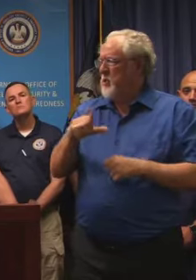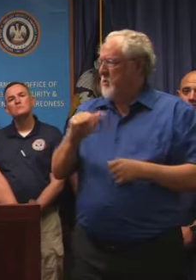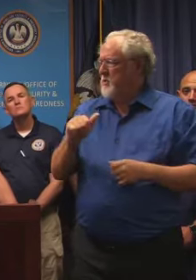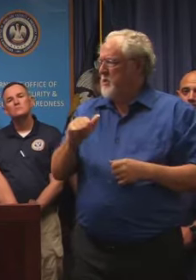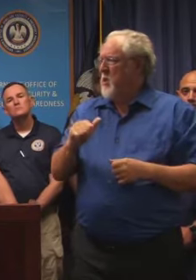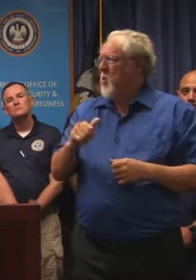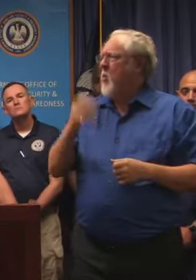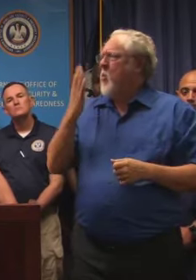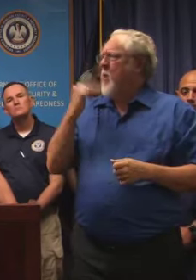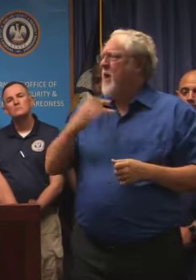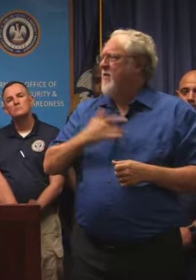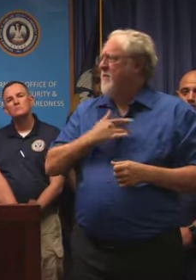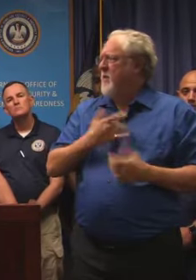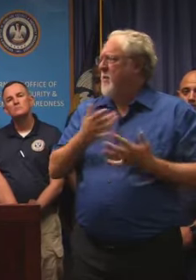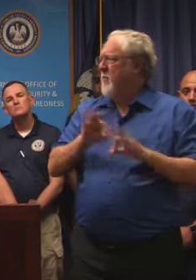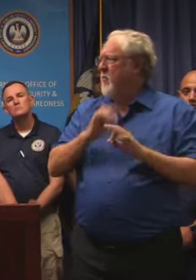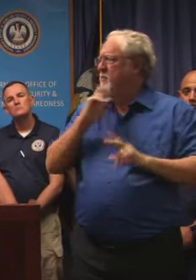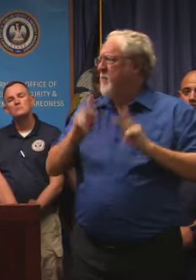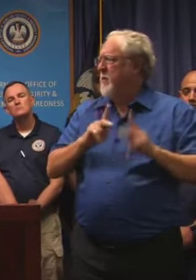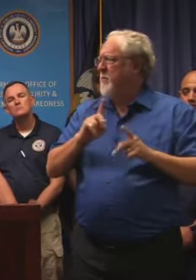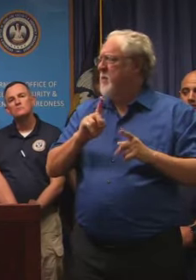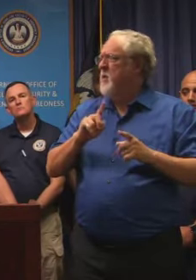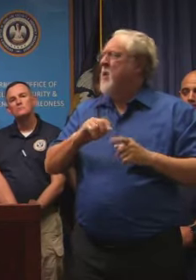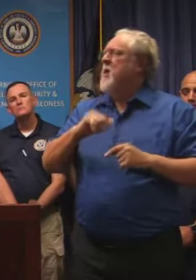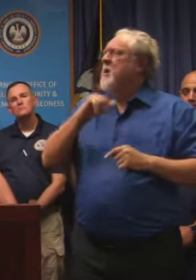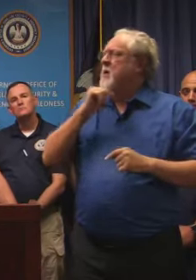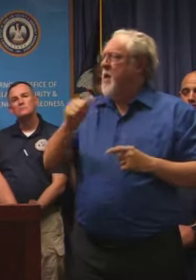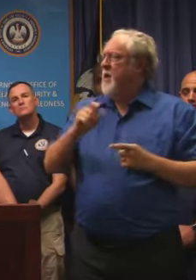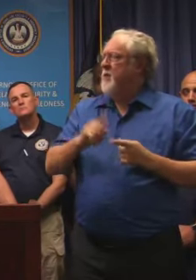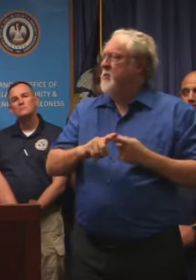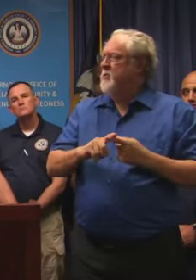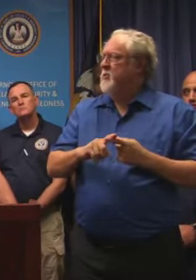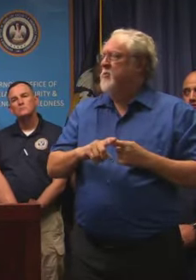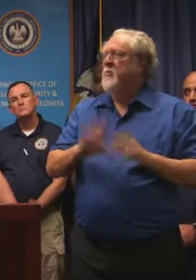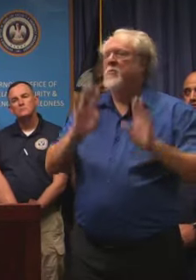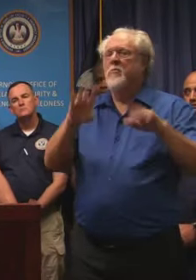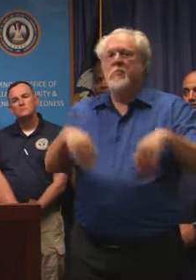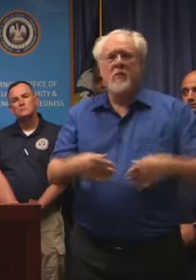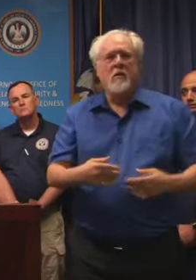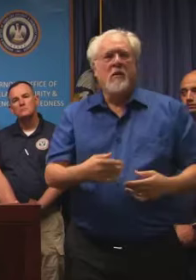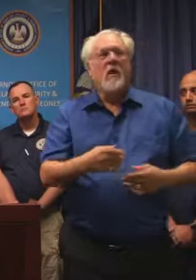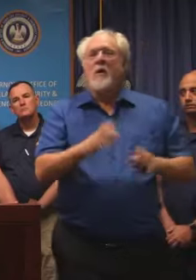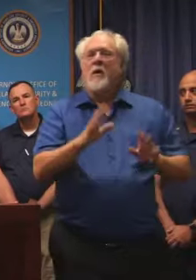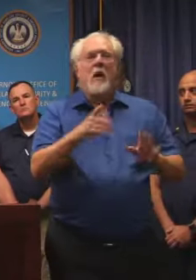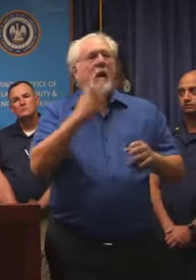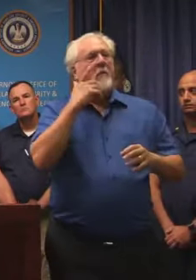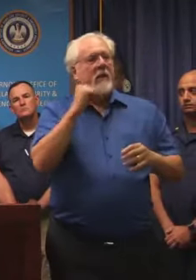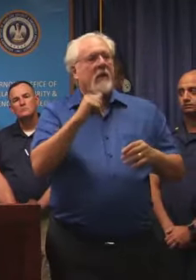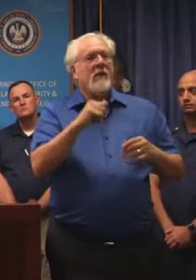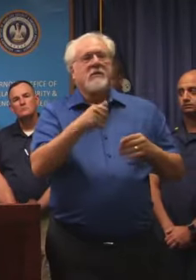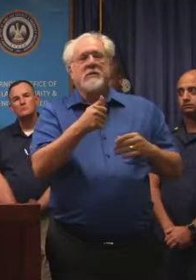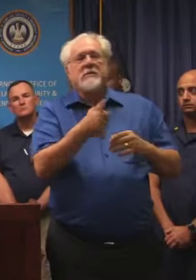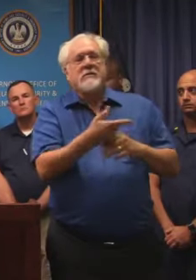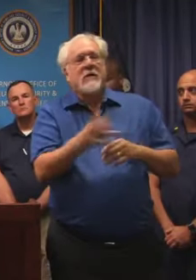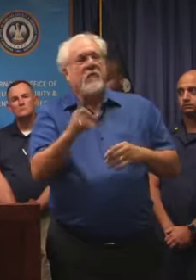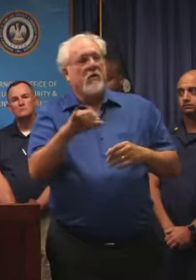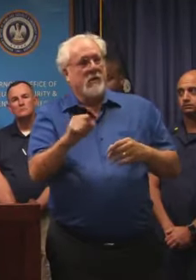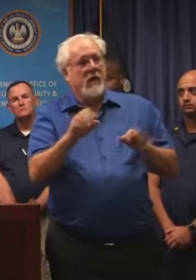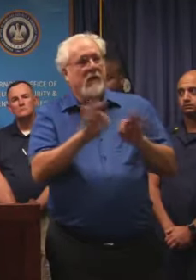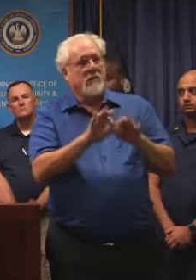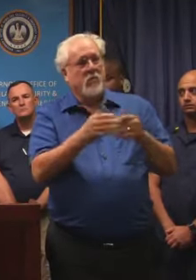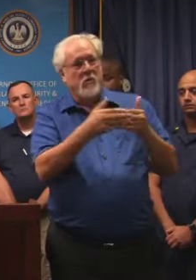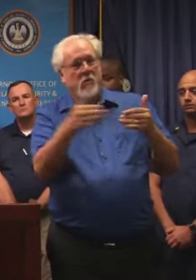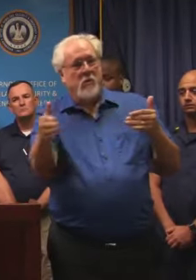Yeah. why do you think it's important for people, citizens, not to put their guard down? Well, because this is going to play out over the next several days, and